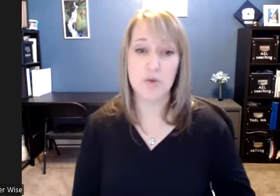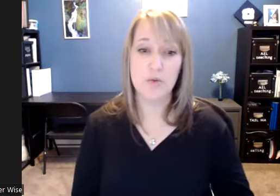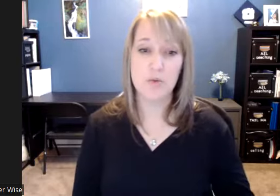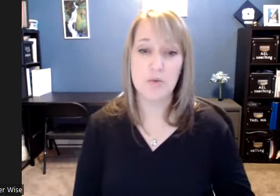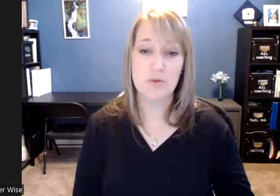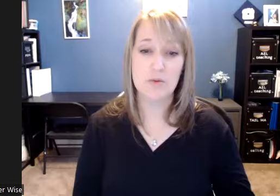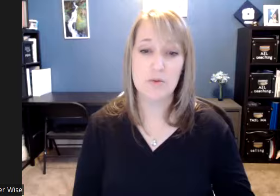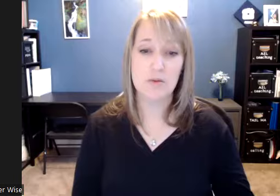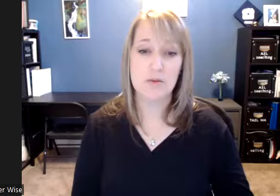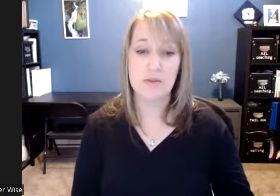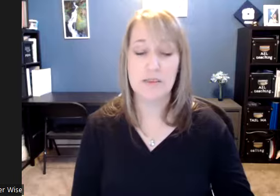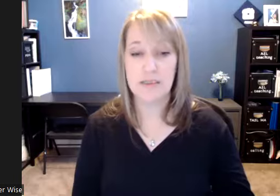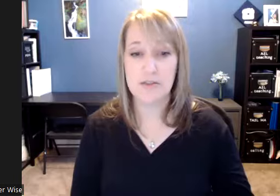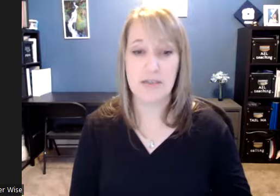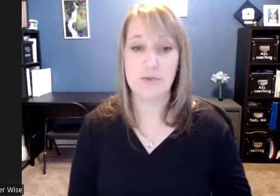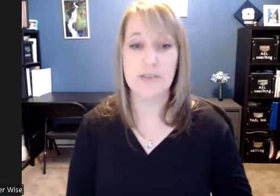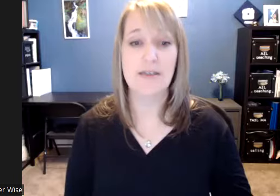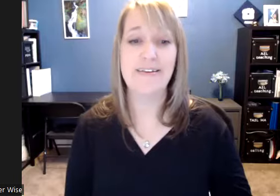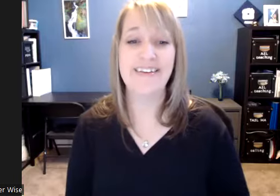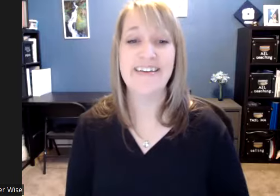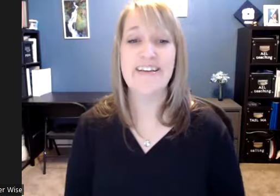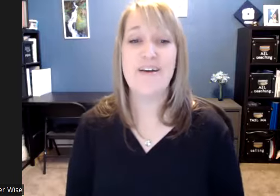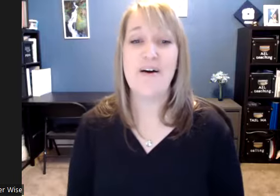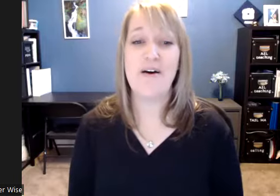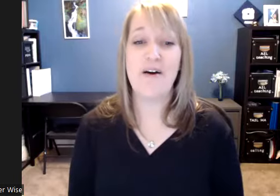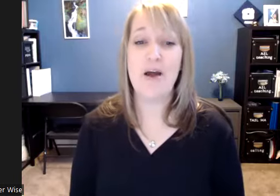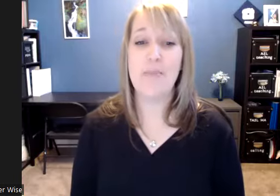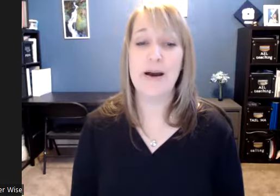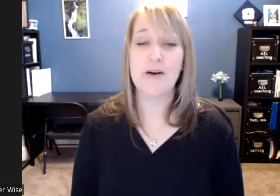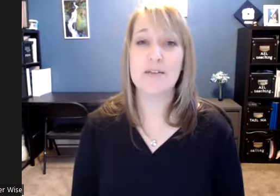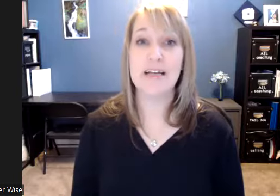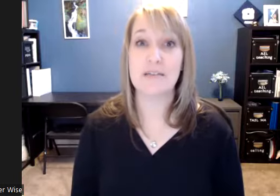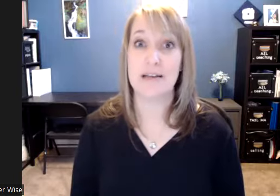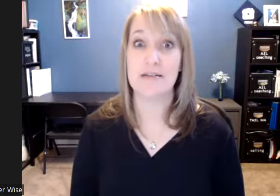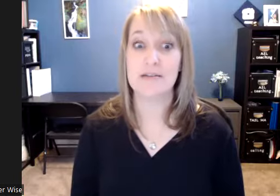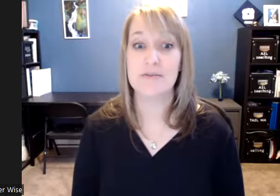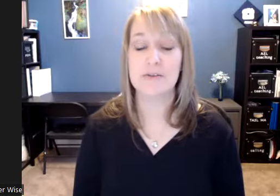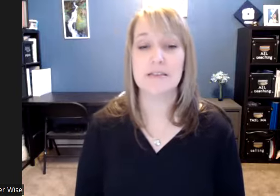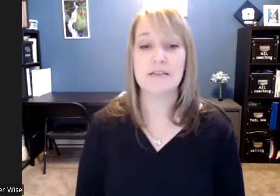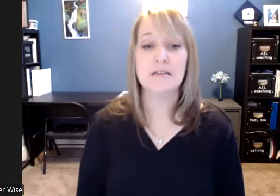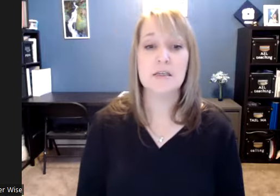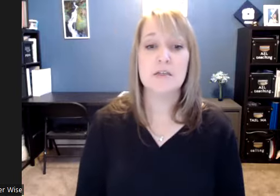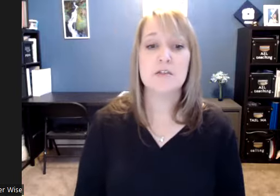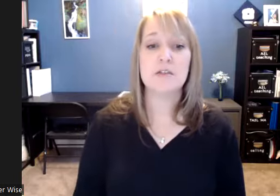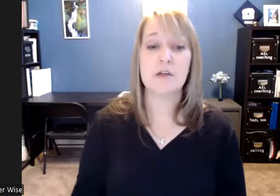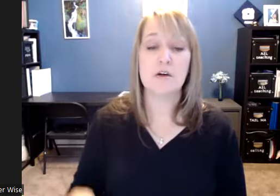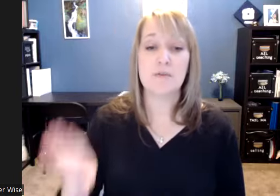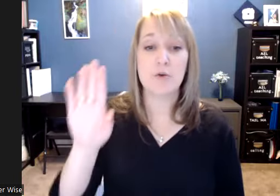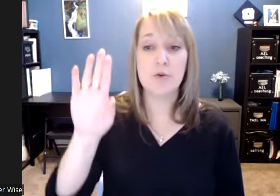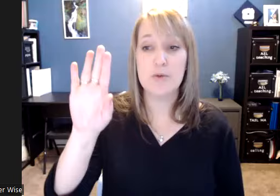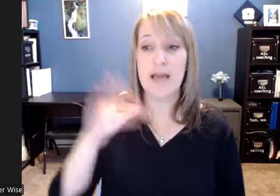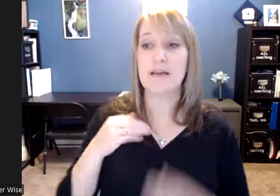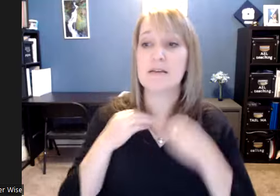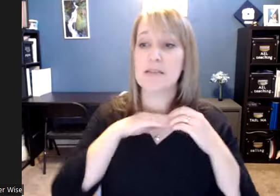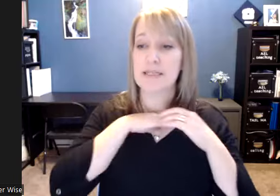two, and then there's another one, are about necklines, okay? So for crew neck, like